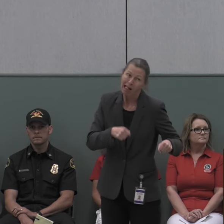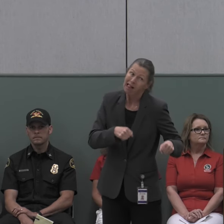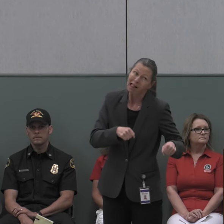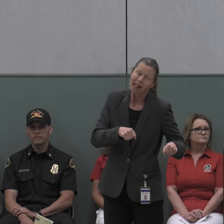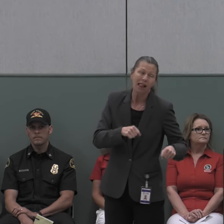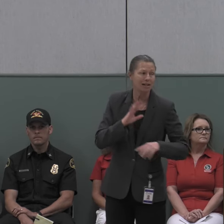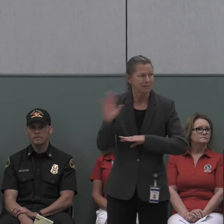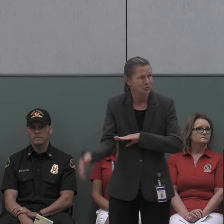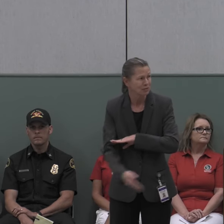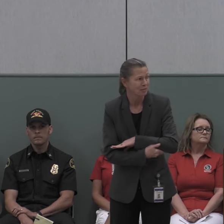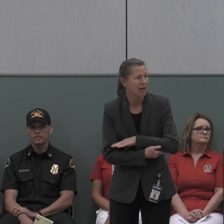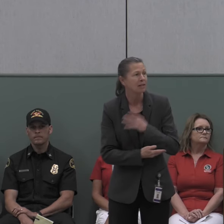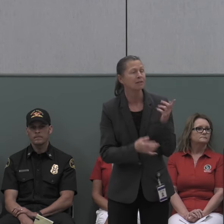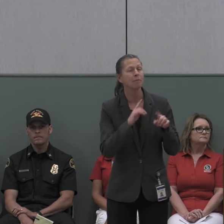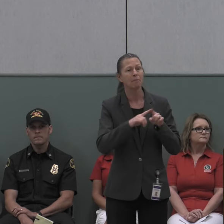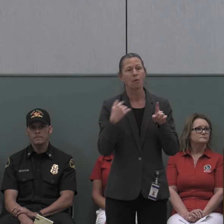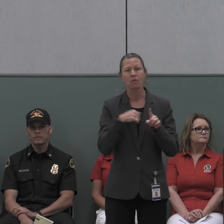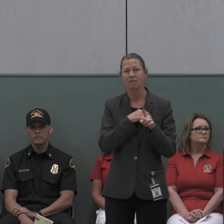findings.